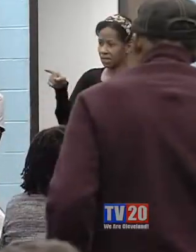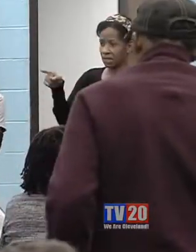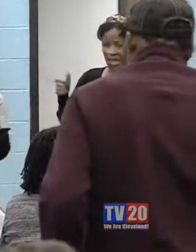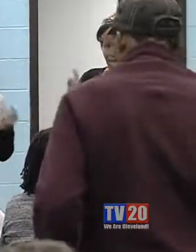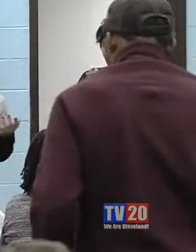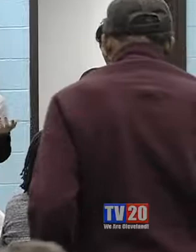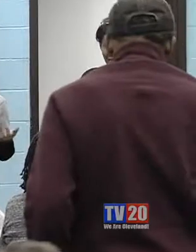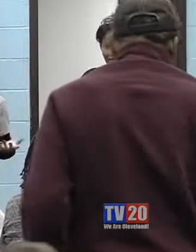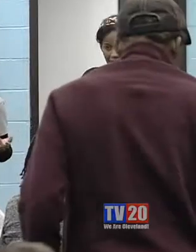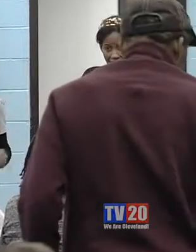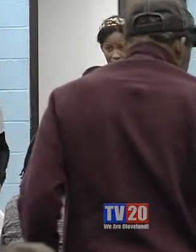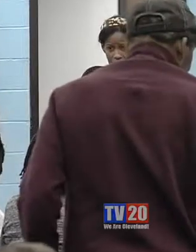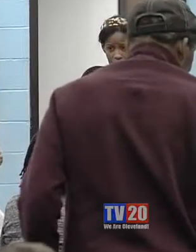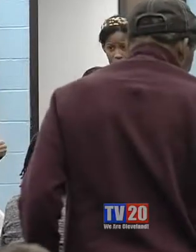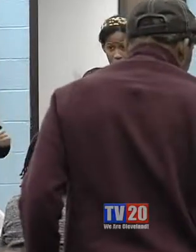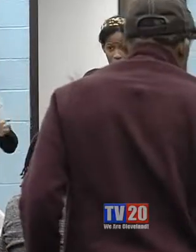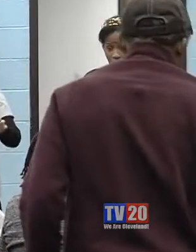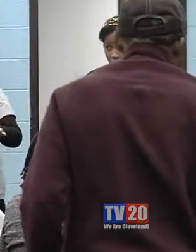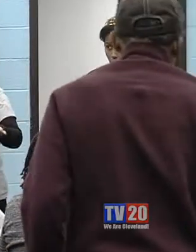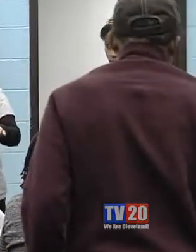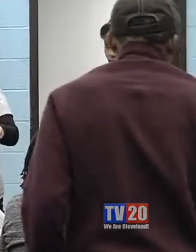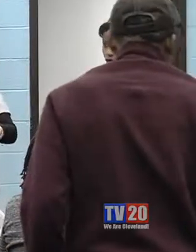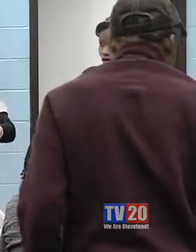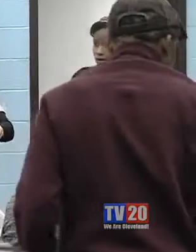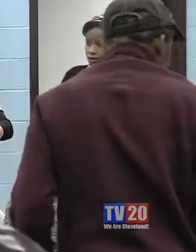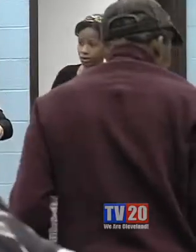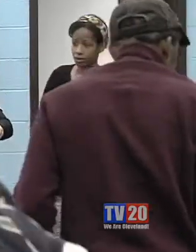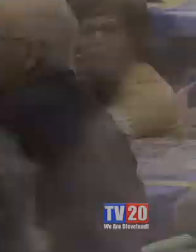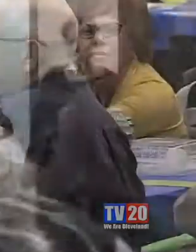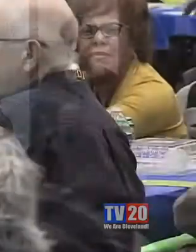can tell you alphabetically.